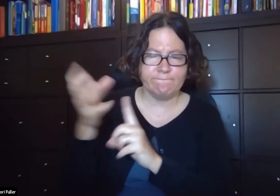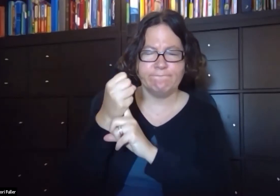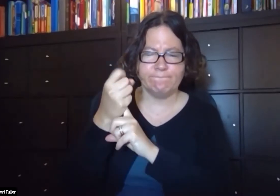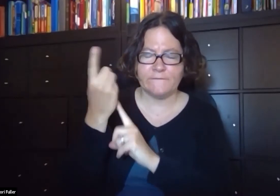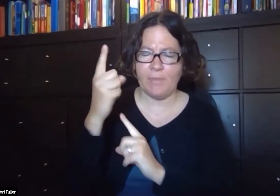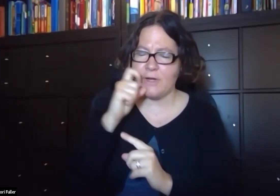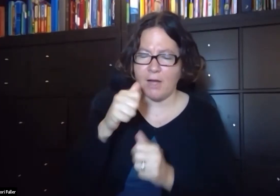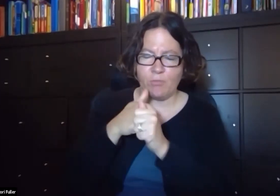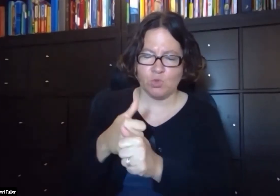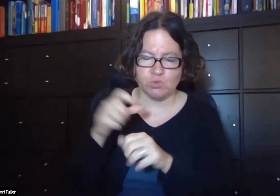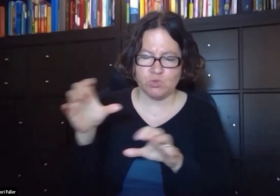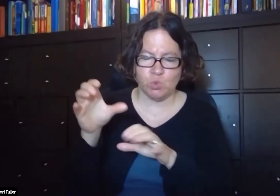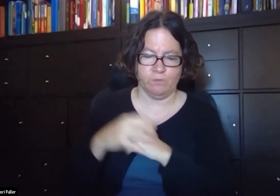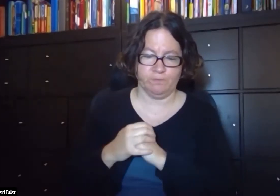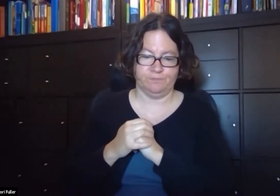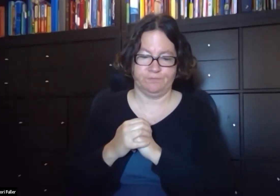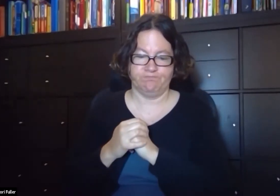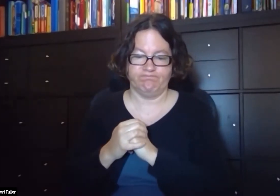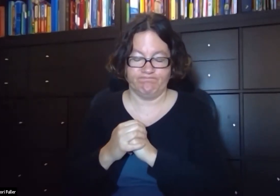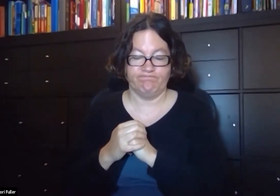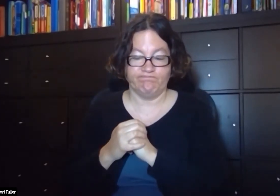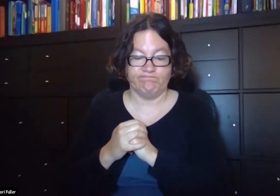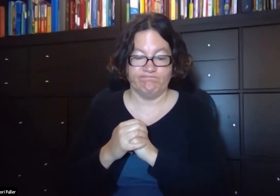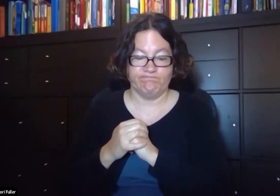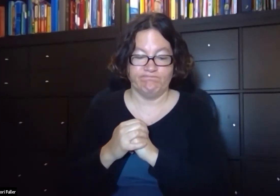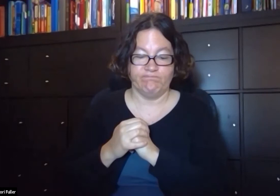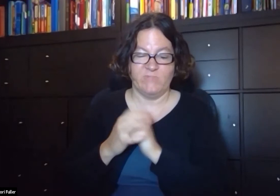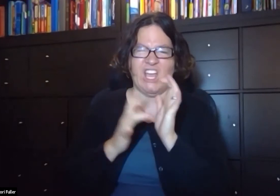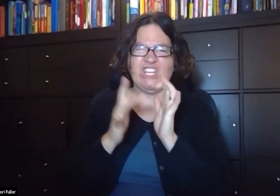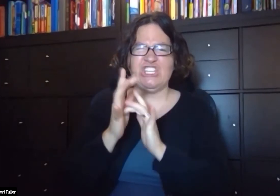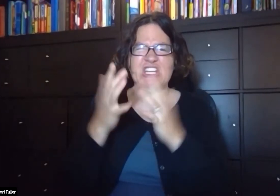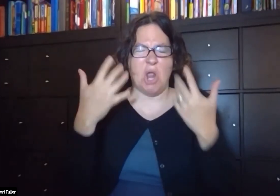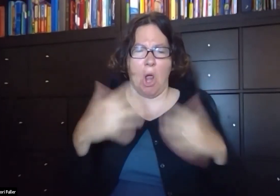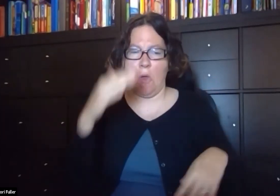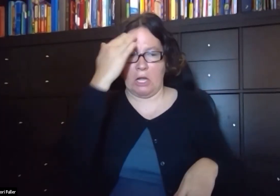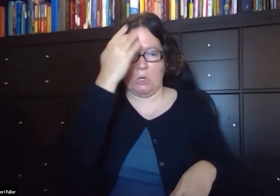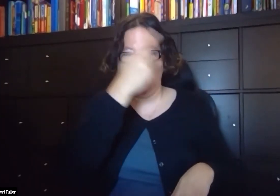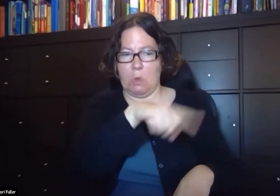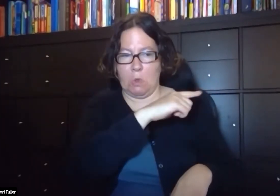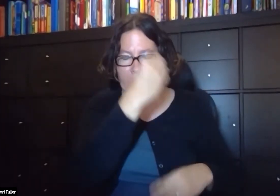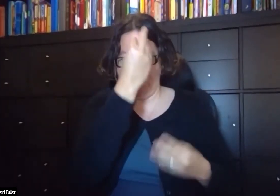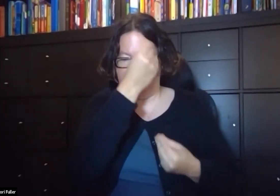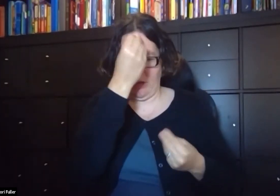Sabbath. They were looking for a reason to bring charges against him.